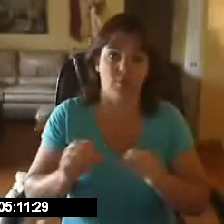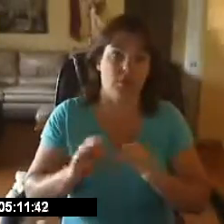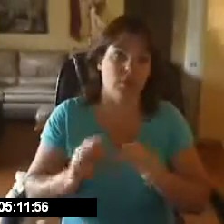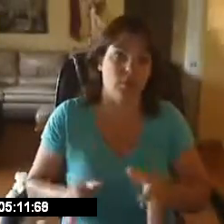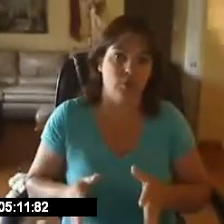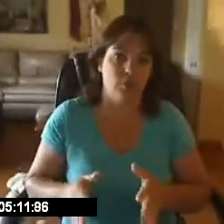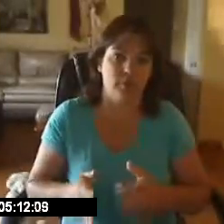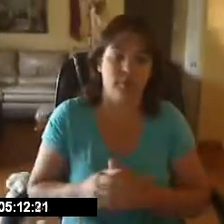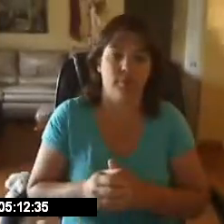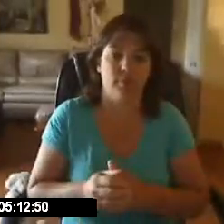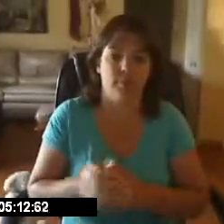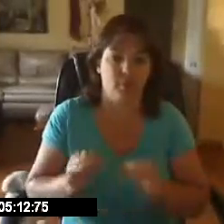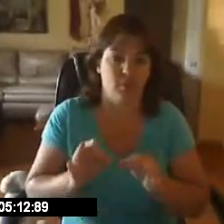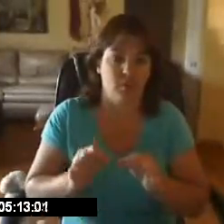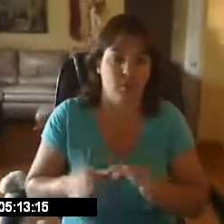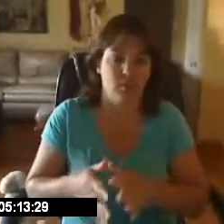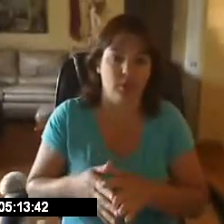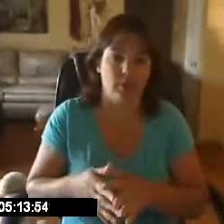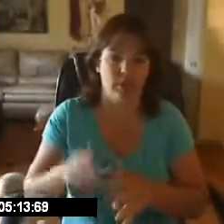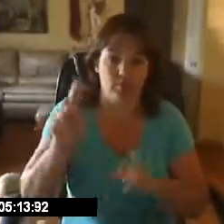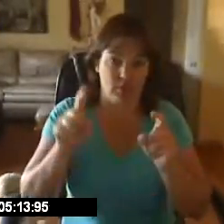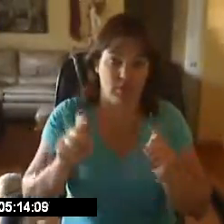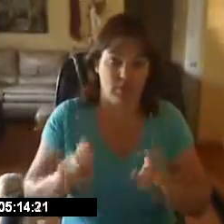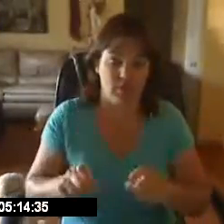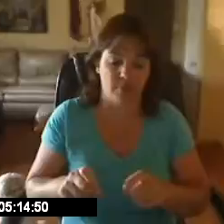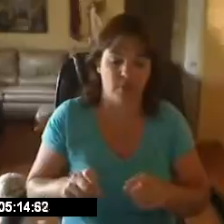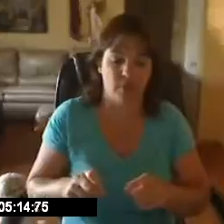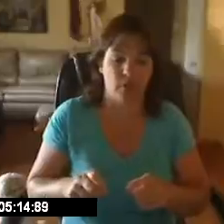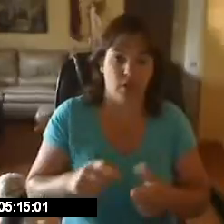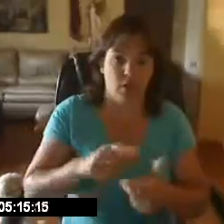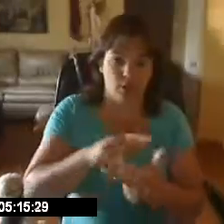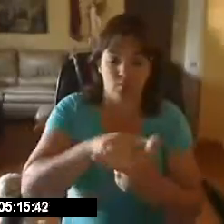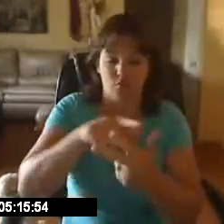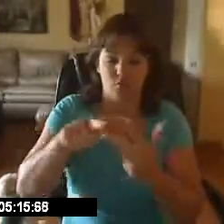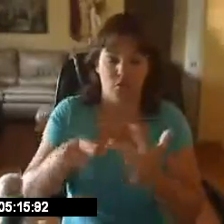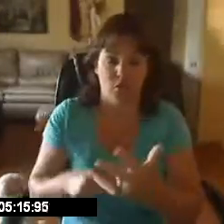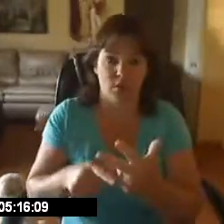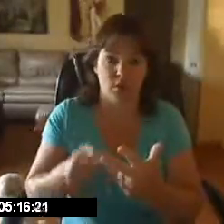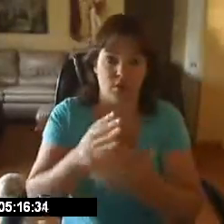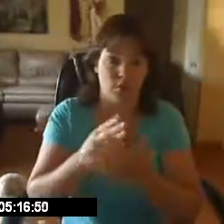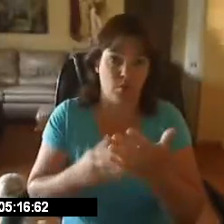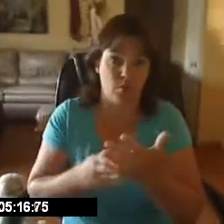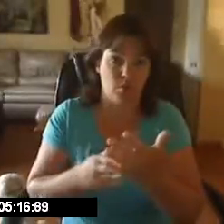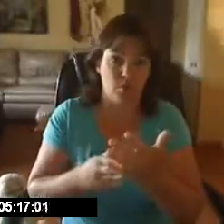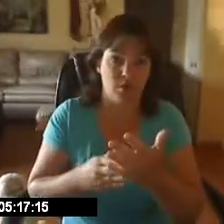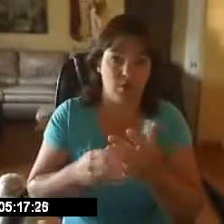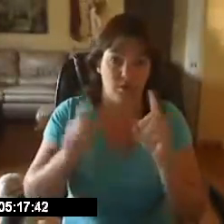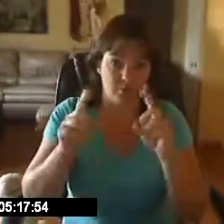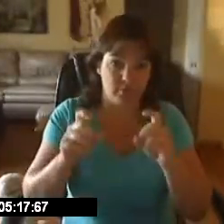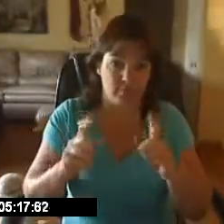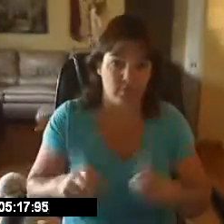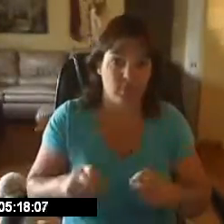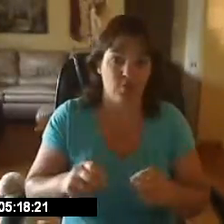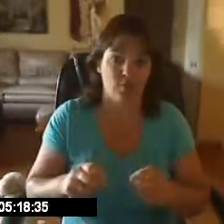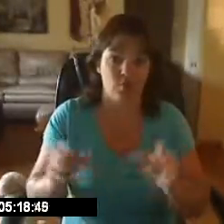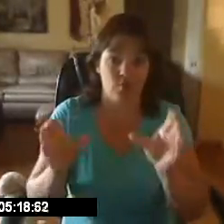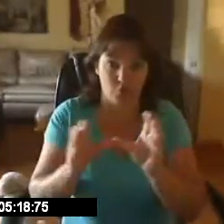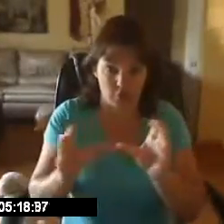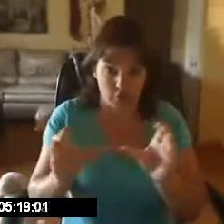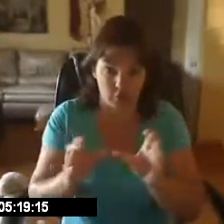parts of the NIC certification, and you'll want to make sure that you find out information related